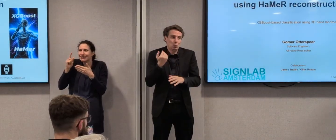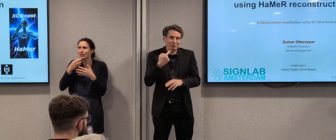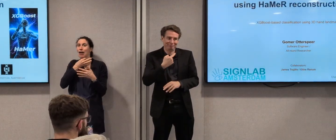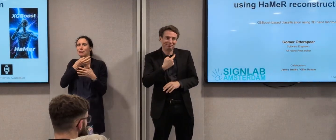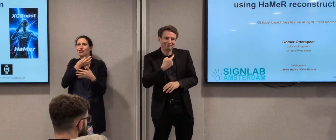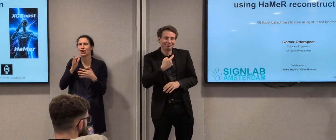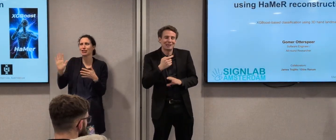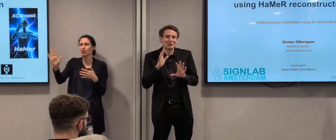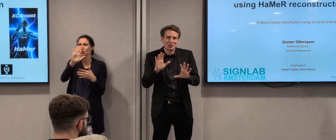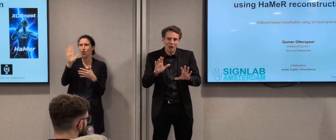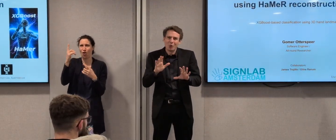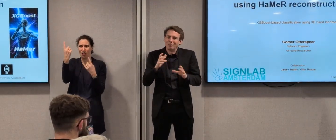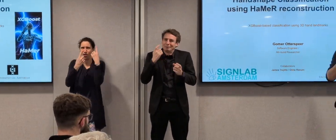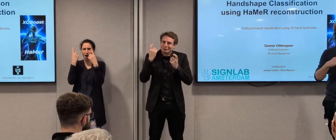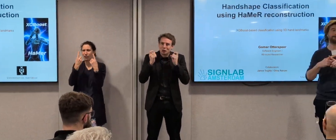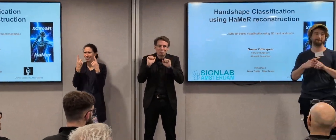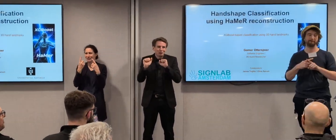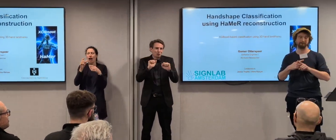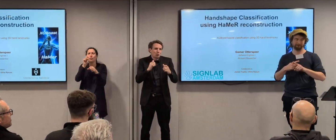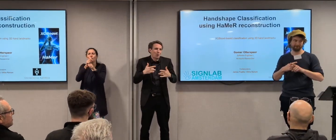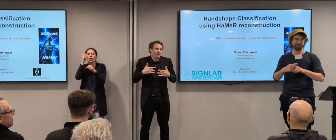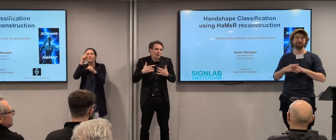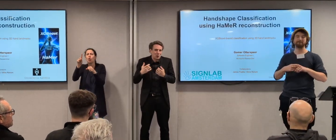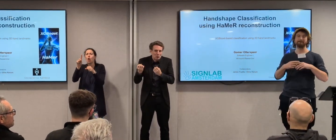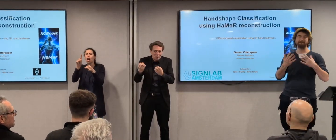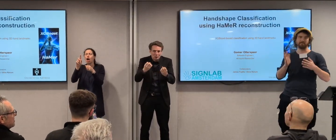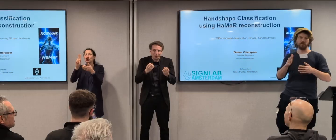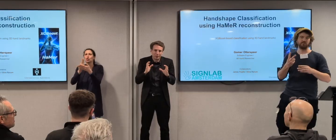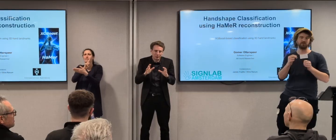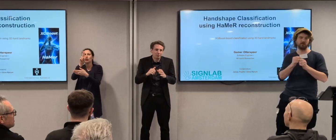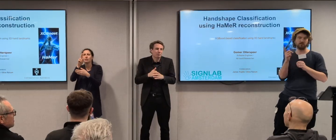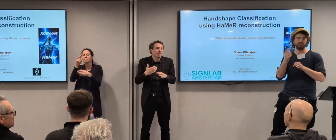your thoughts. I work for the University of Amsterdam,